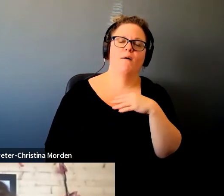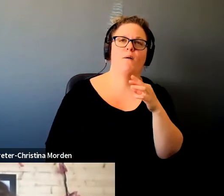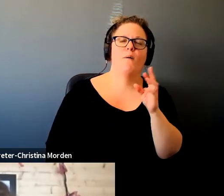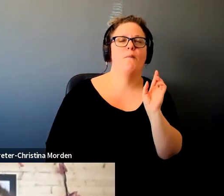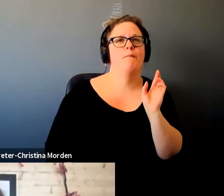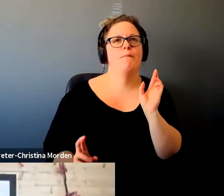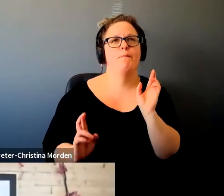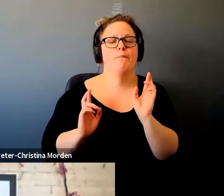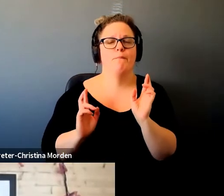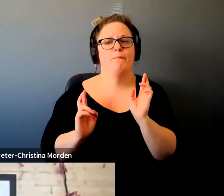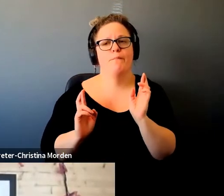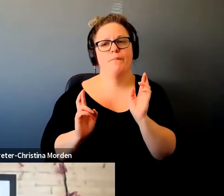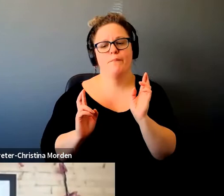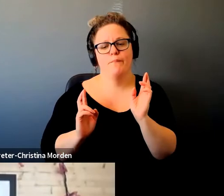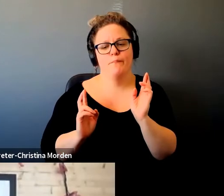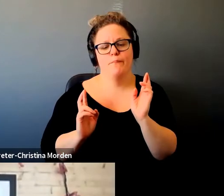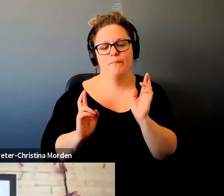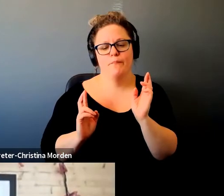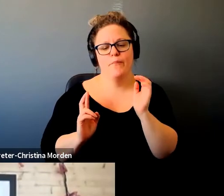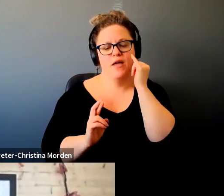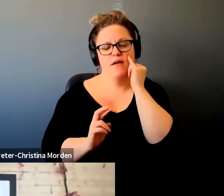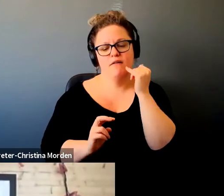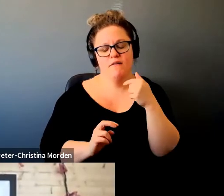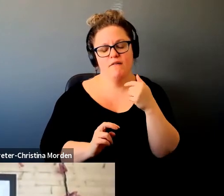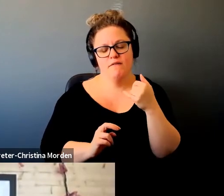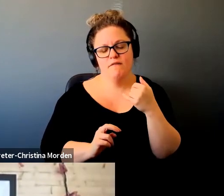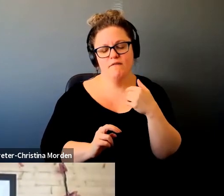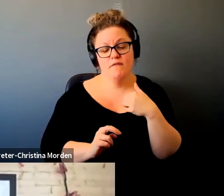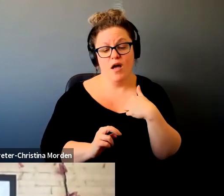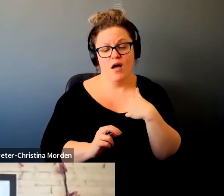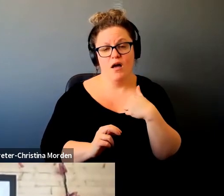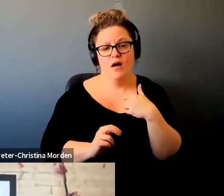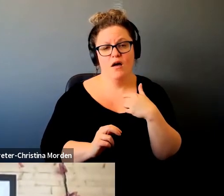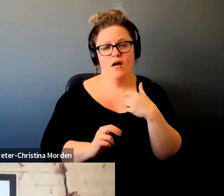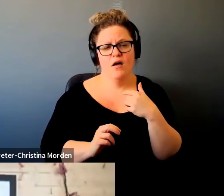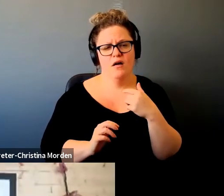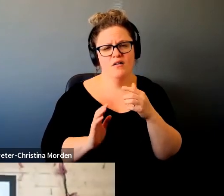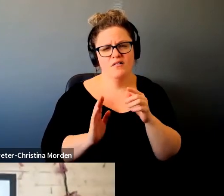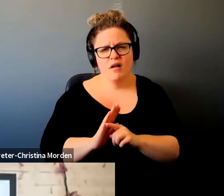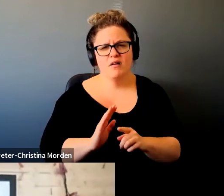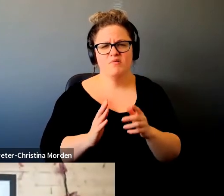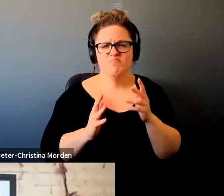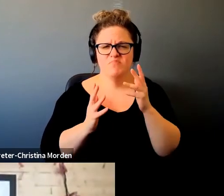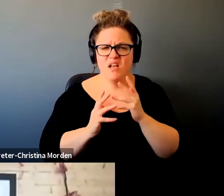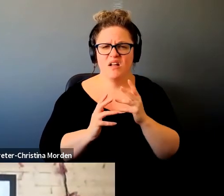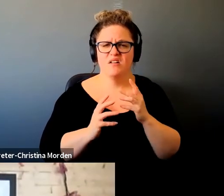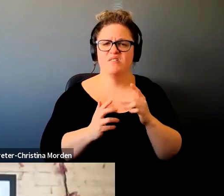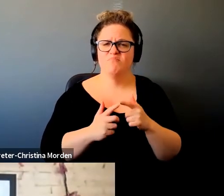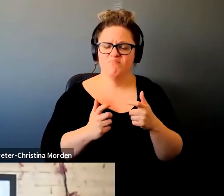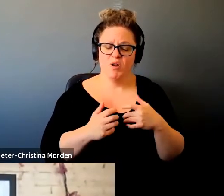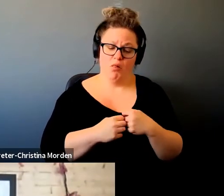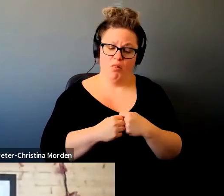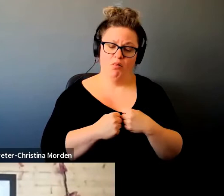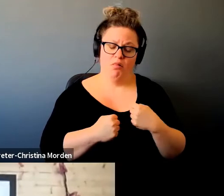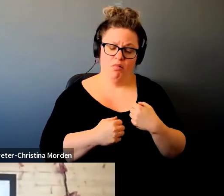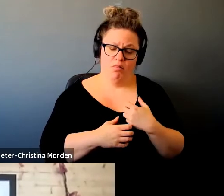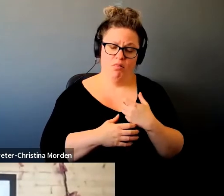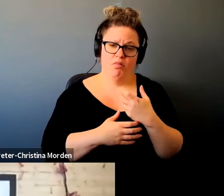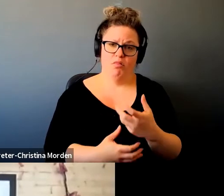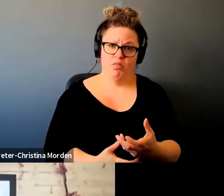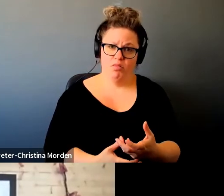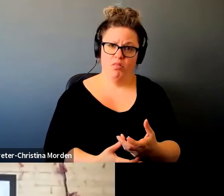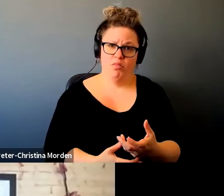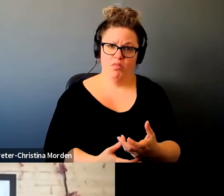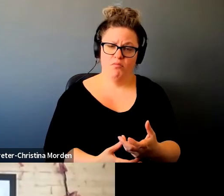of, by talking about those parts of my own life, especially because I do